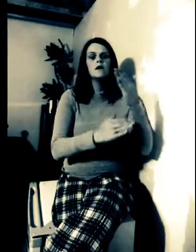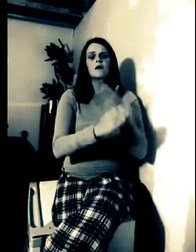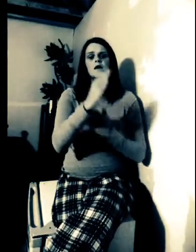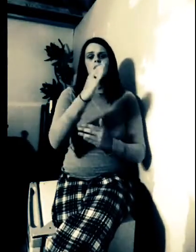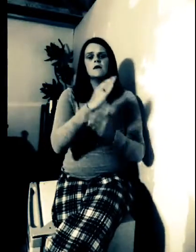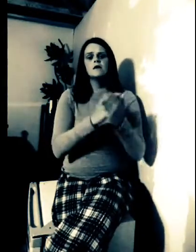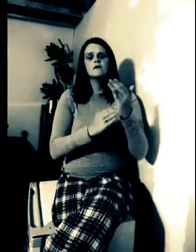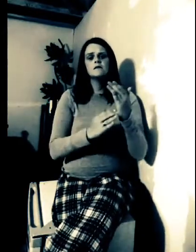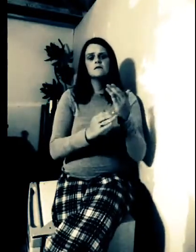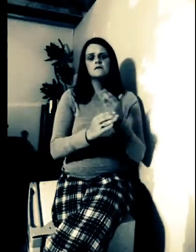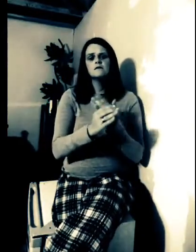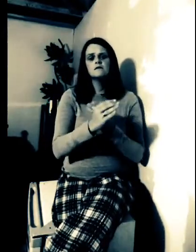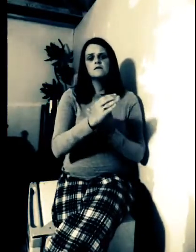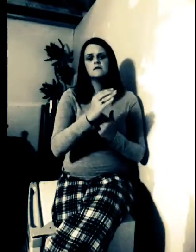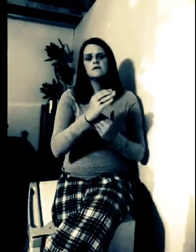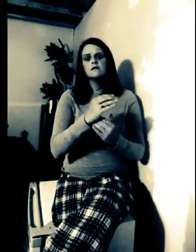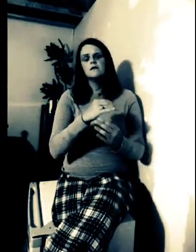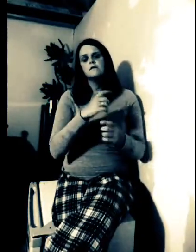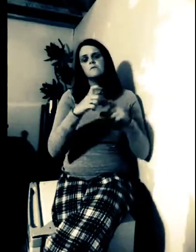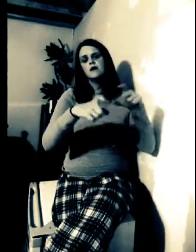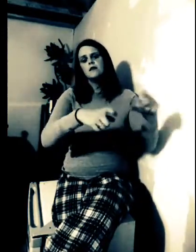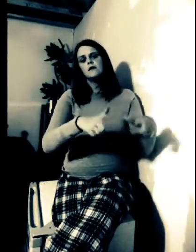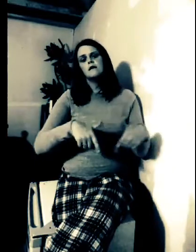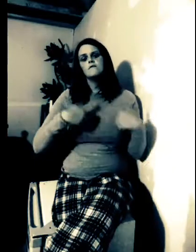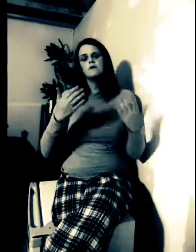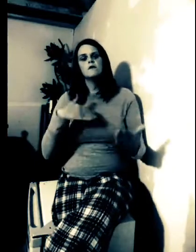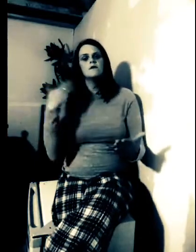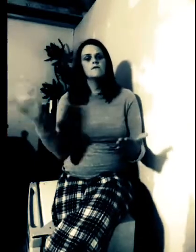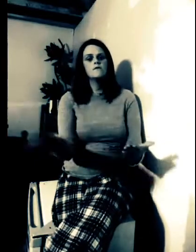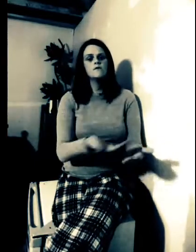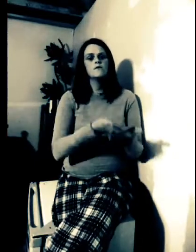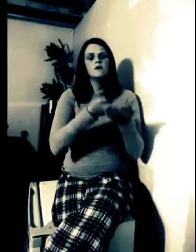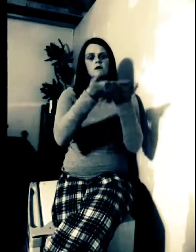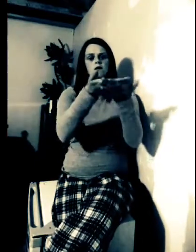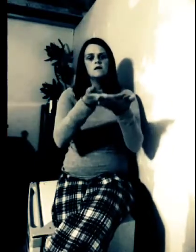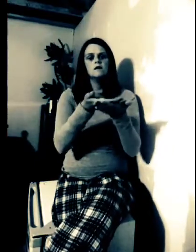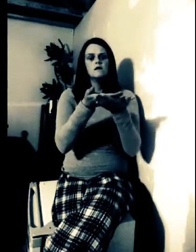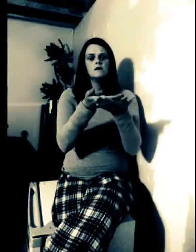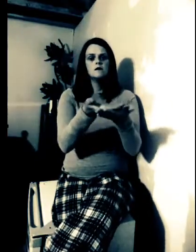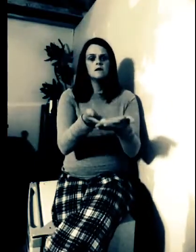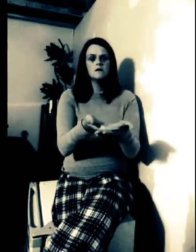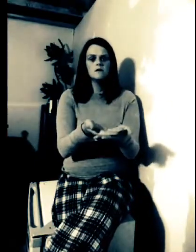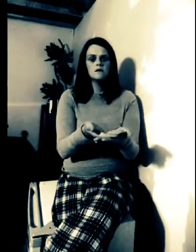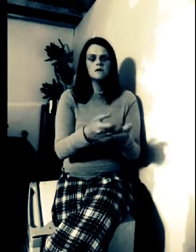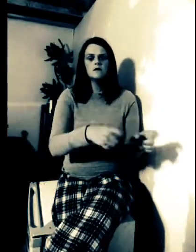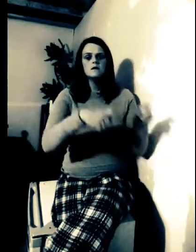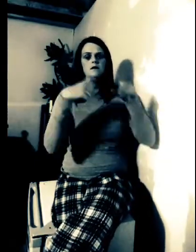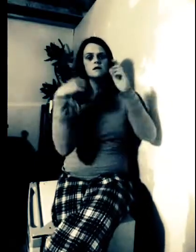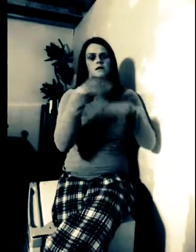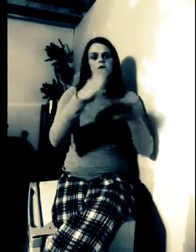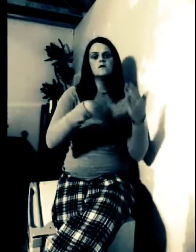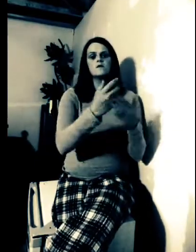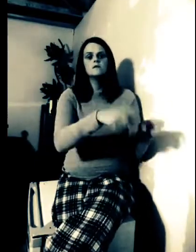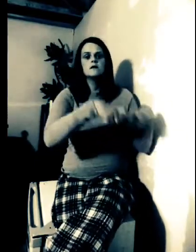hand I give my life an offering Take it all